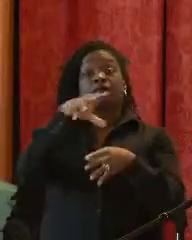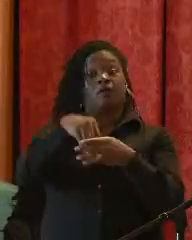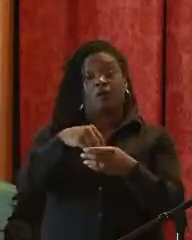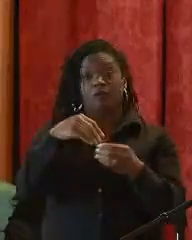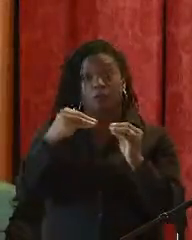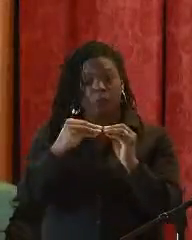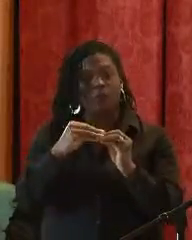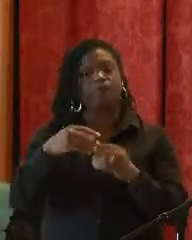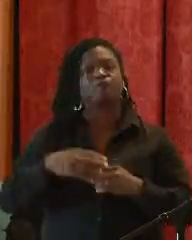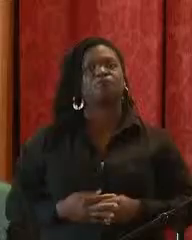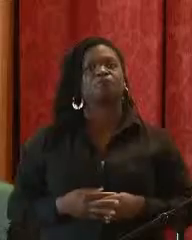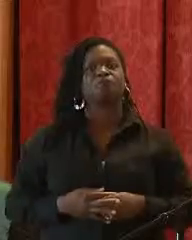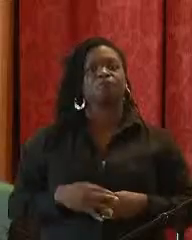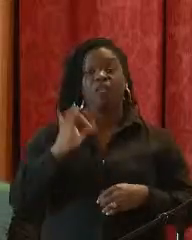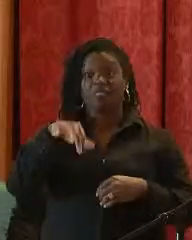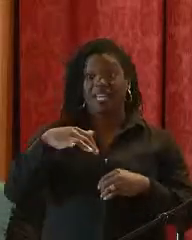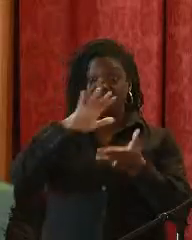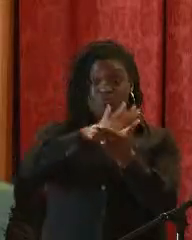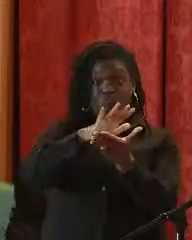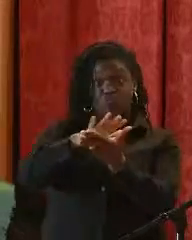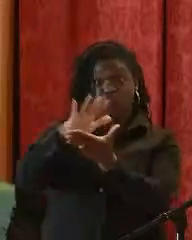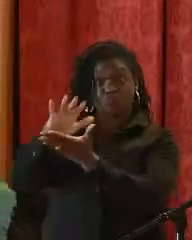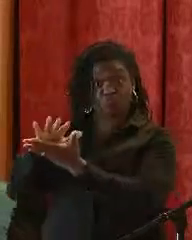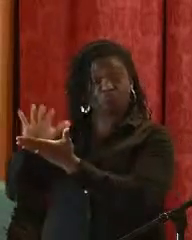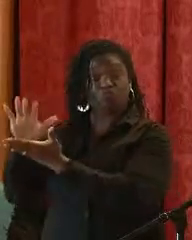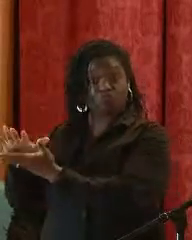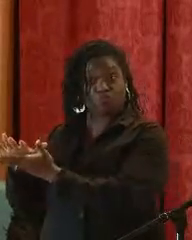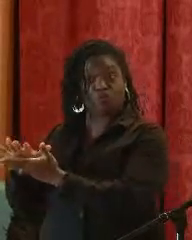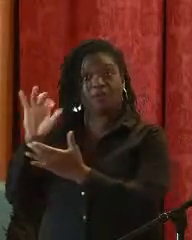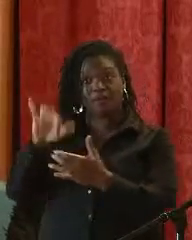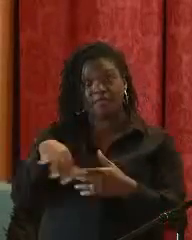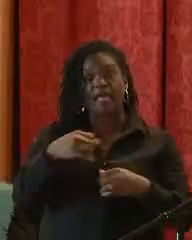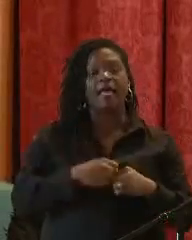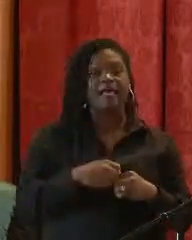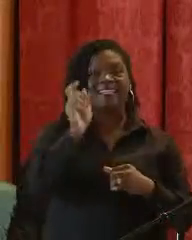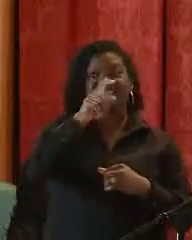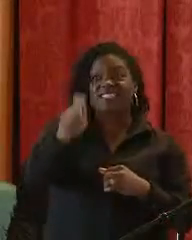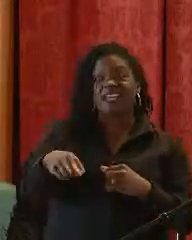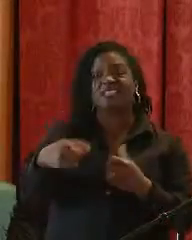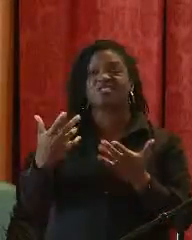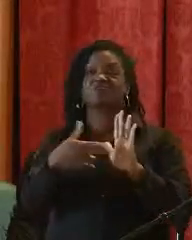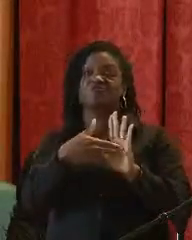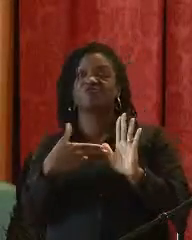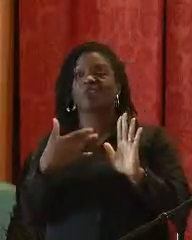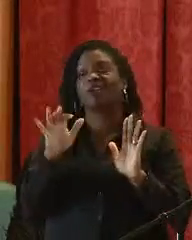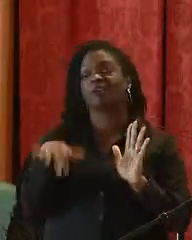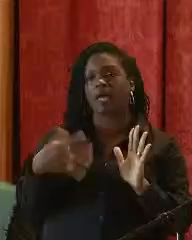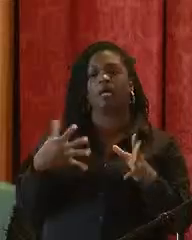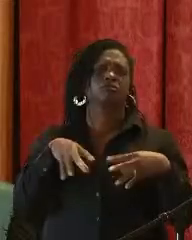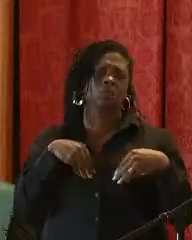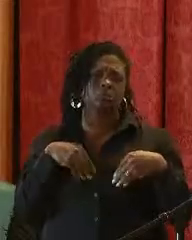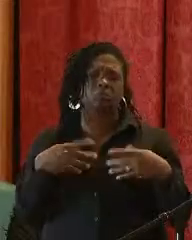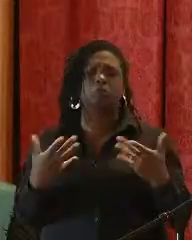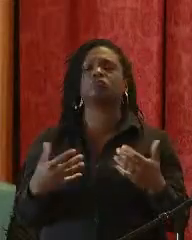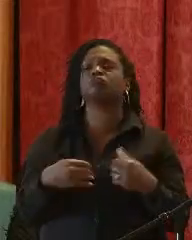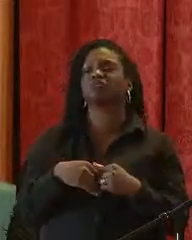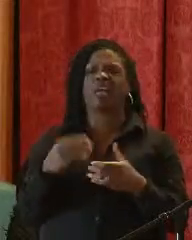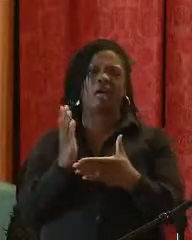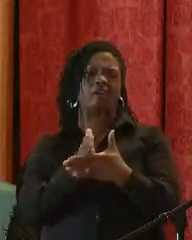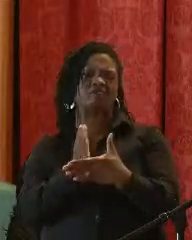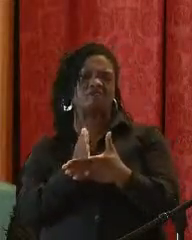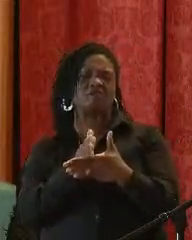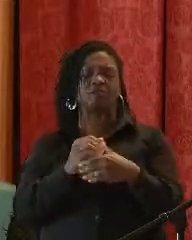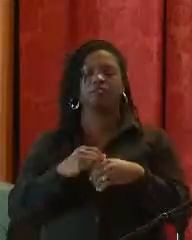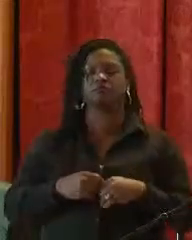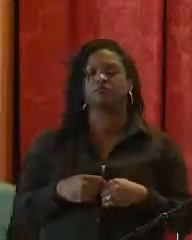leadership, he brought those schools from the Texas rating of acceptable or average, first to recognized, and